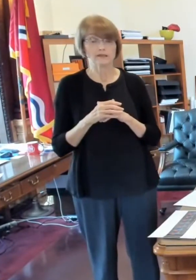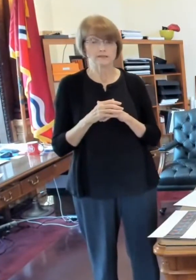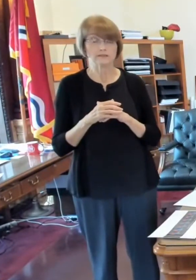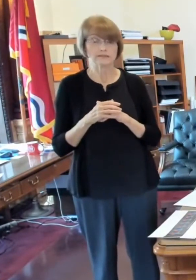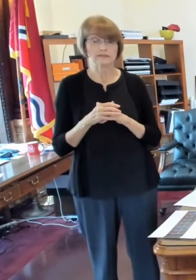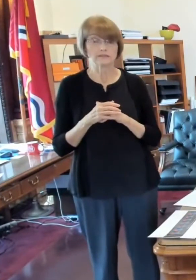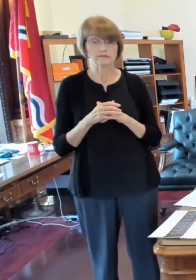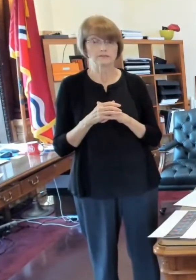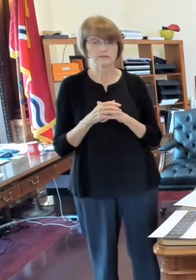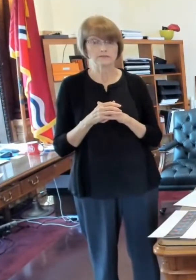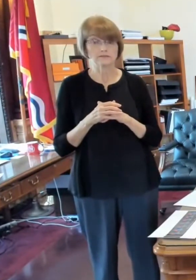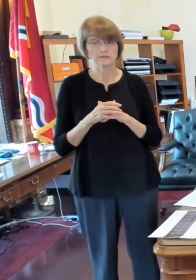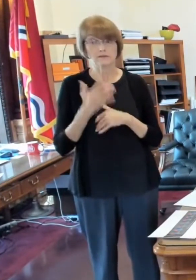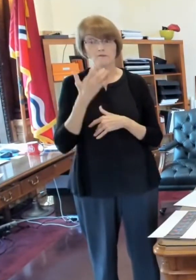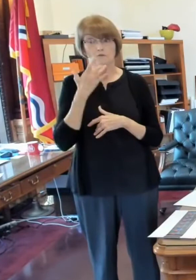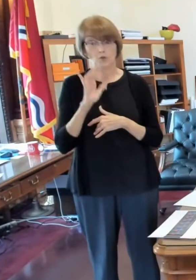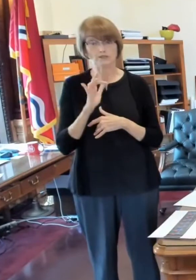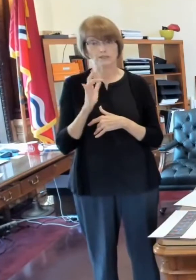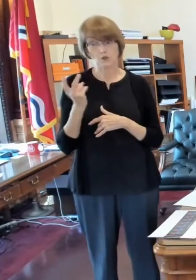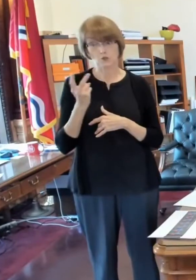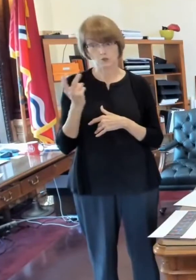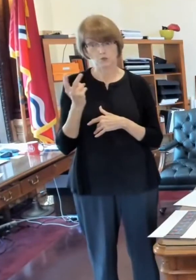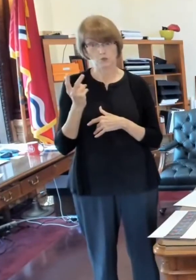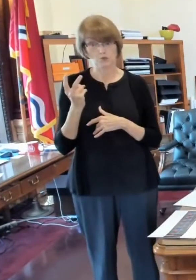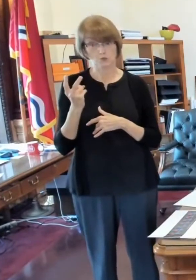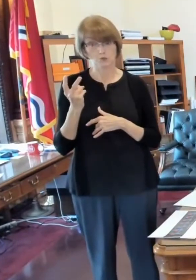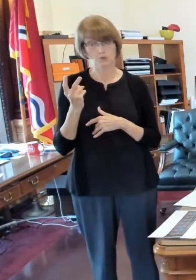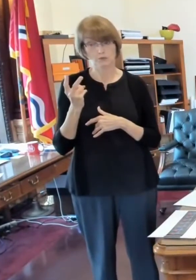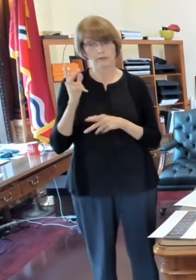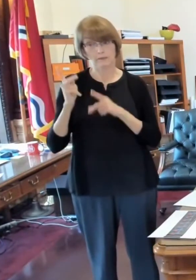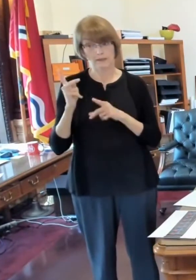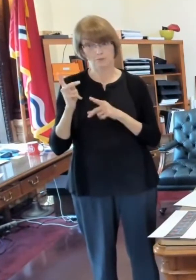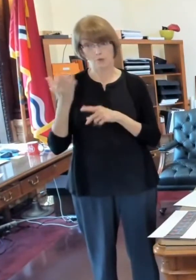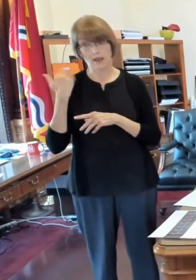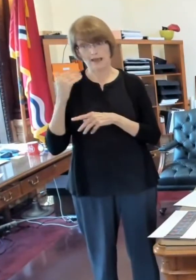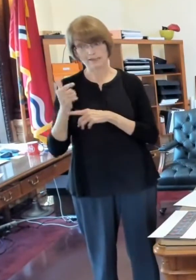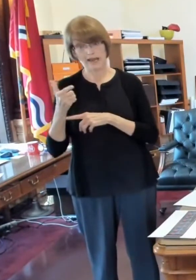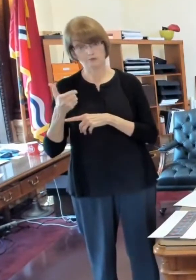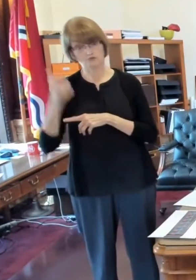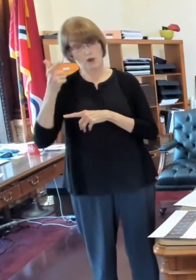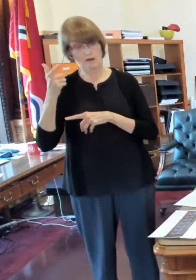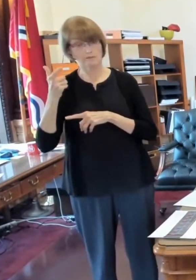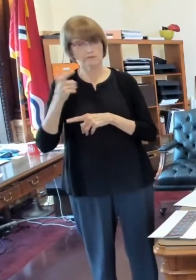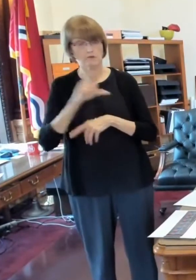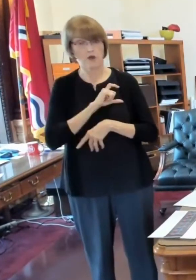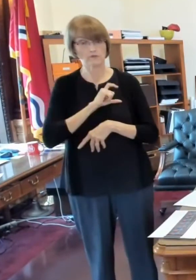Fortunately, the 2 individuals that fired last night at our officer have been arrested.